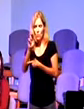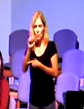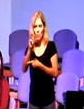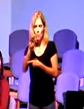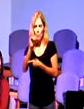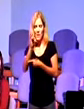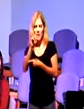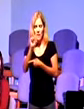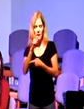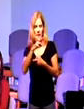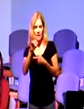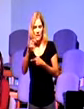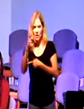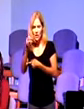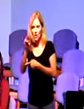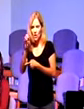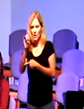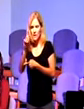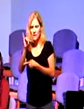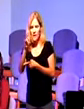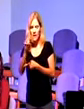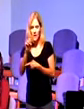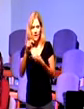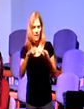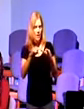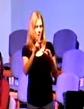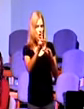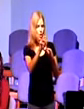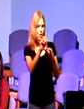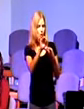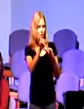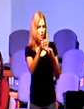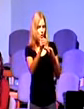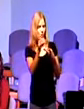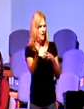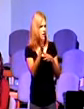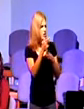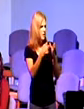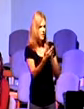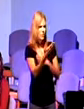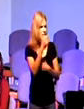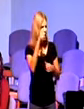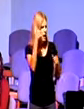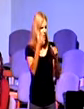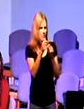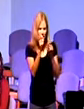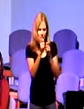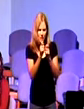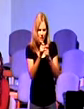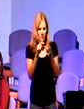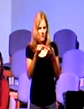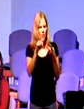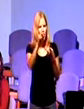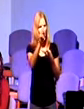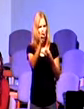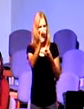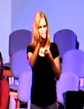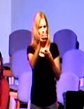and experienced, and then Kojo. And as I shared this morning, I don't remember the specifics of Kojo's